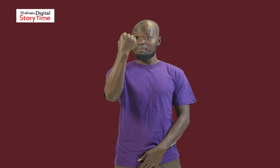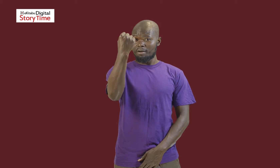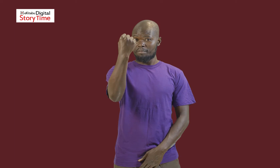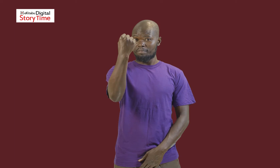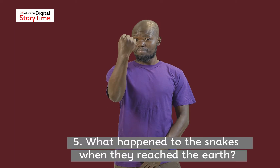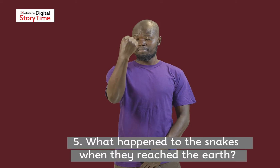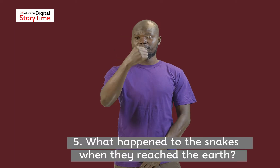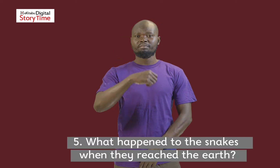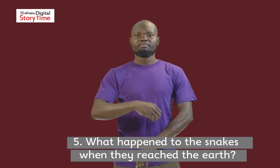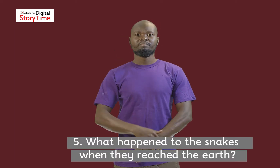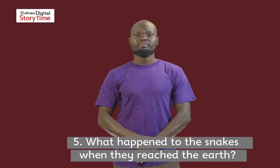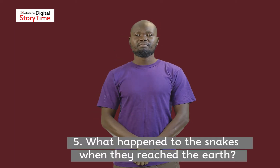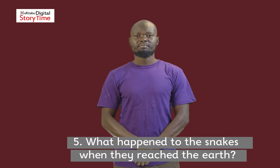Number 5.